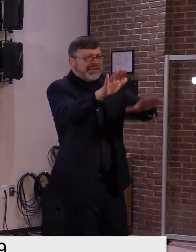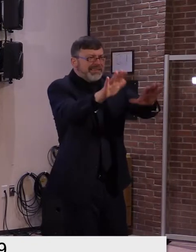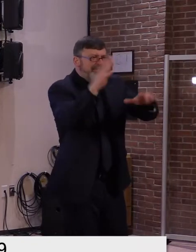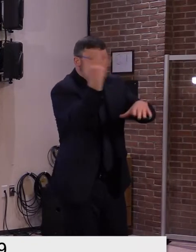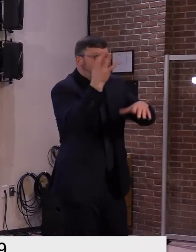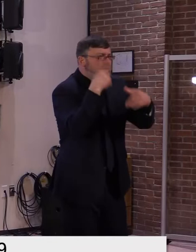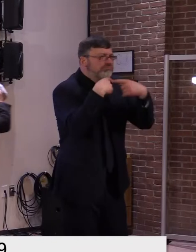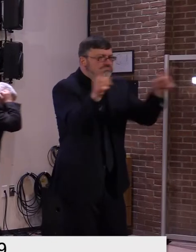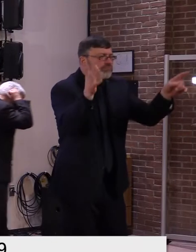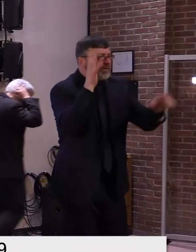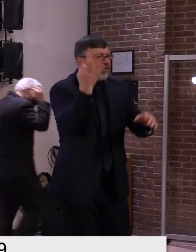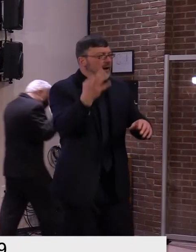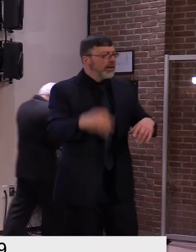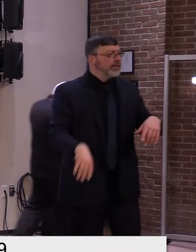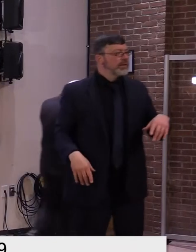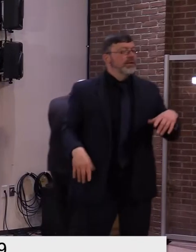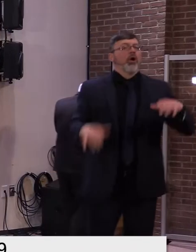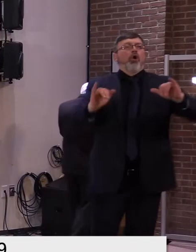Greg, the County Courier.